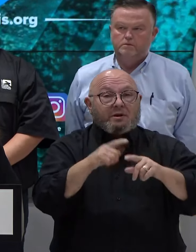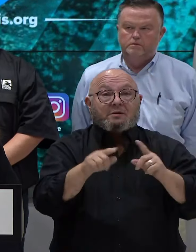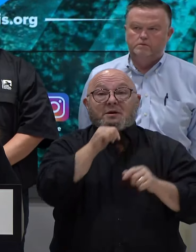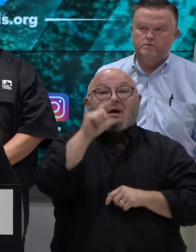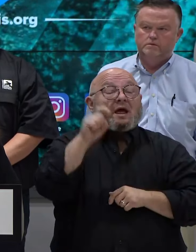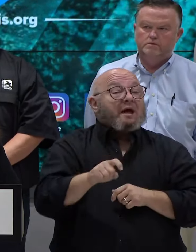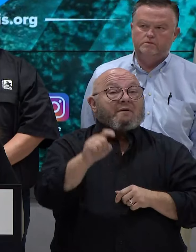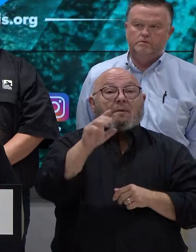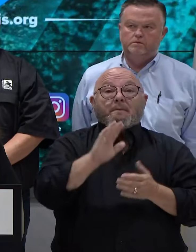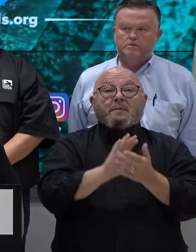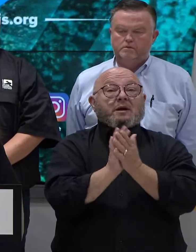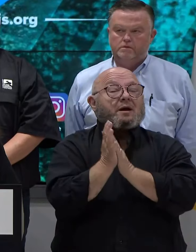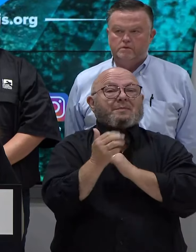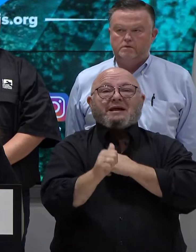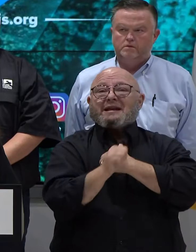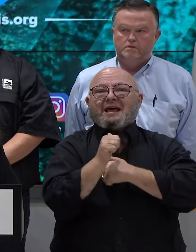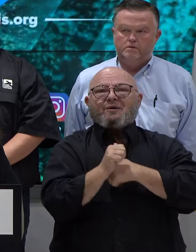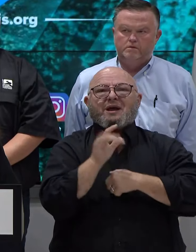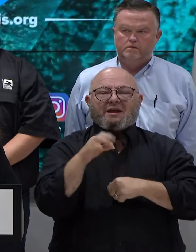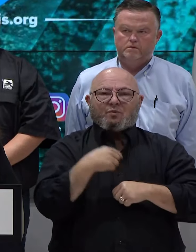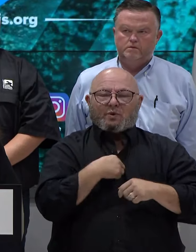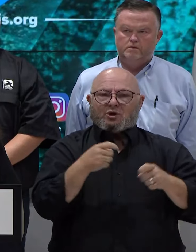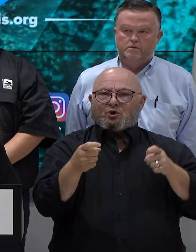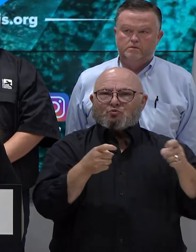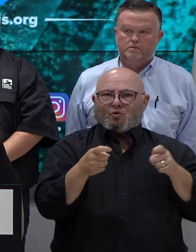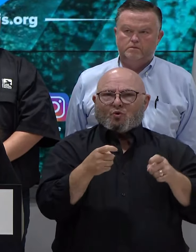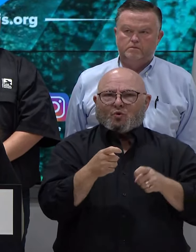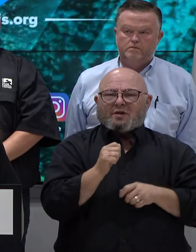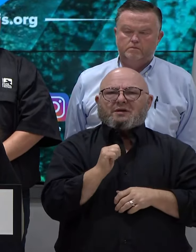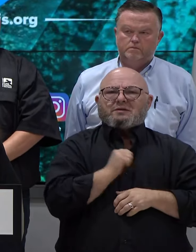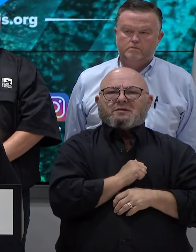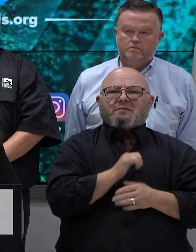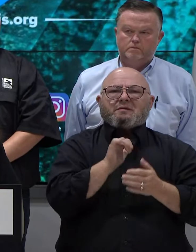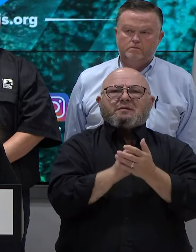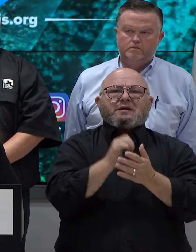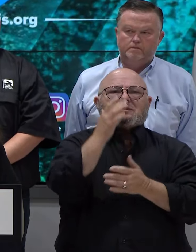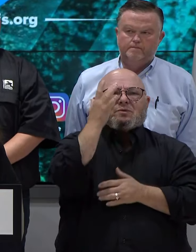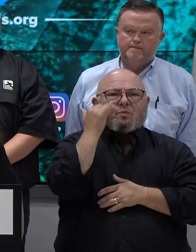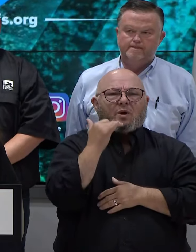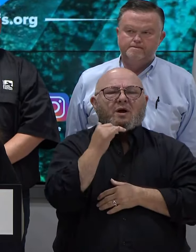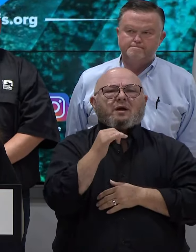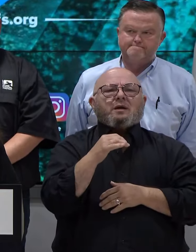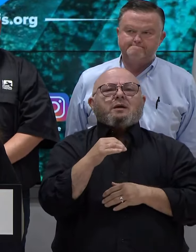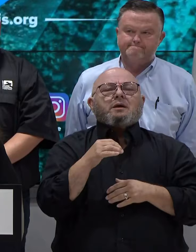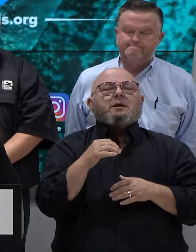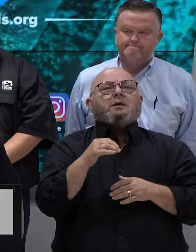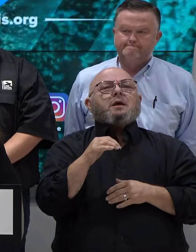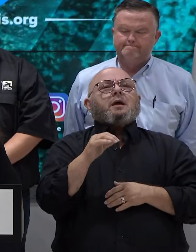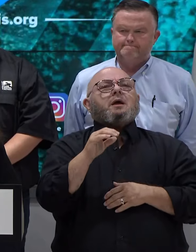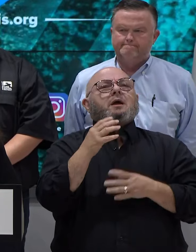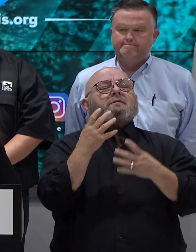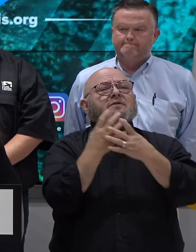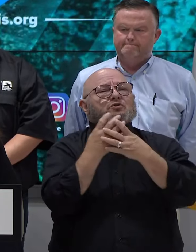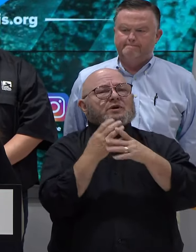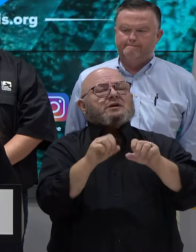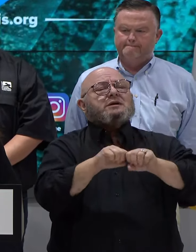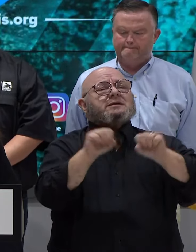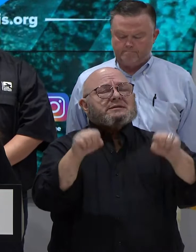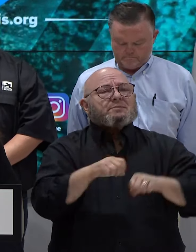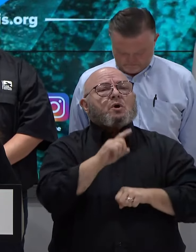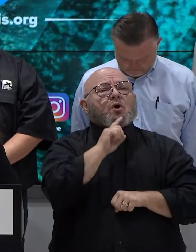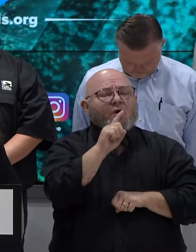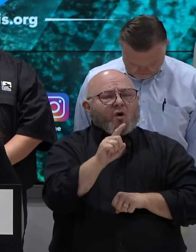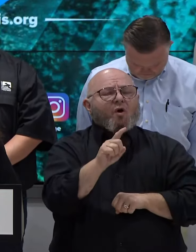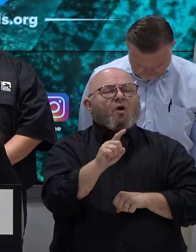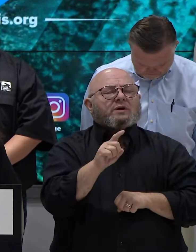be dangerous if we all control it. So that's another reason why the fuel situation, it's scary. But we can